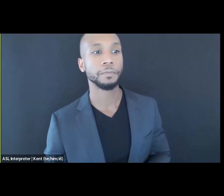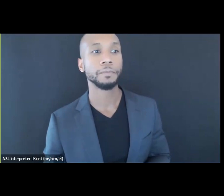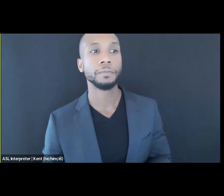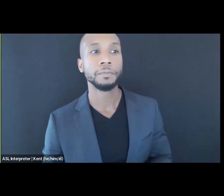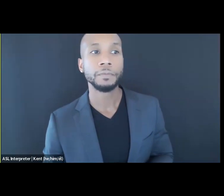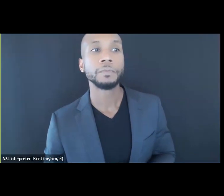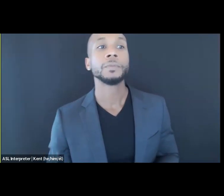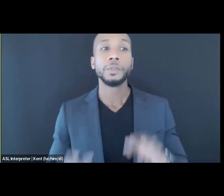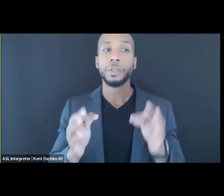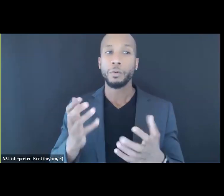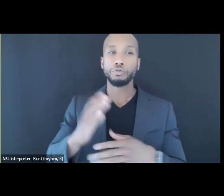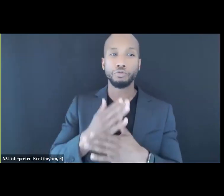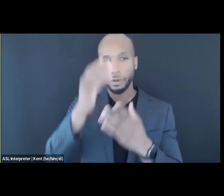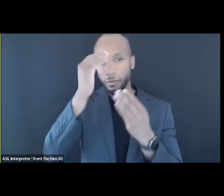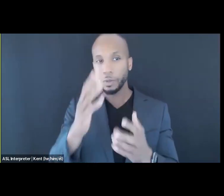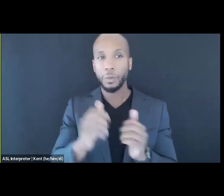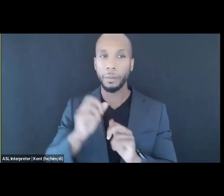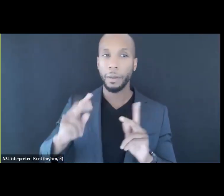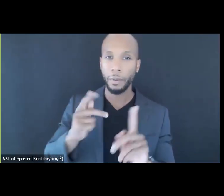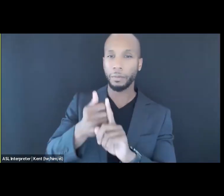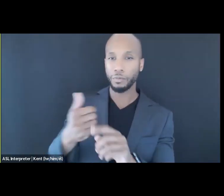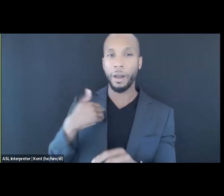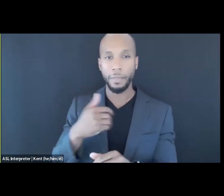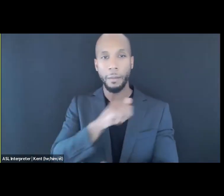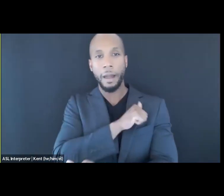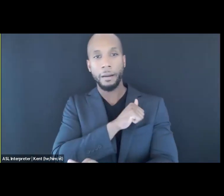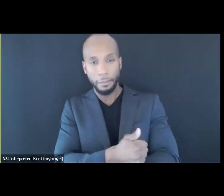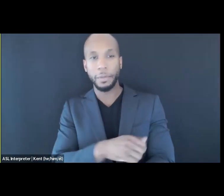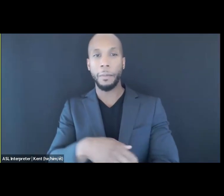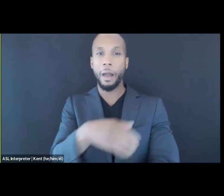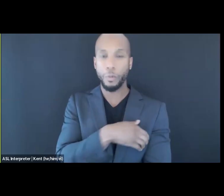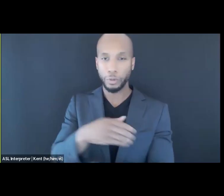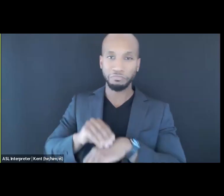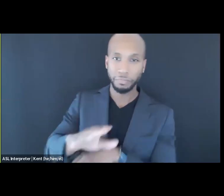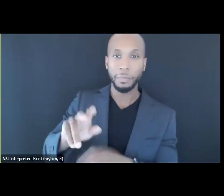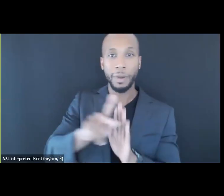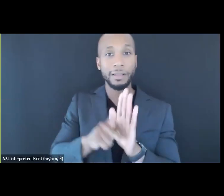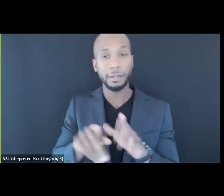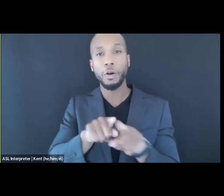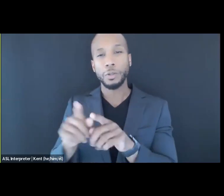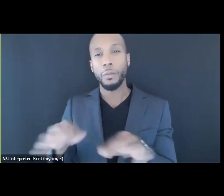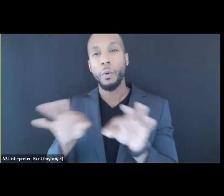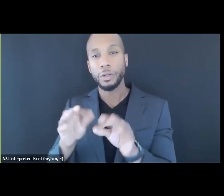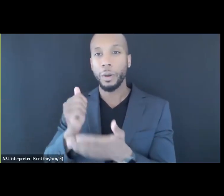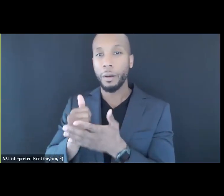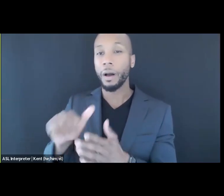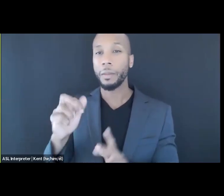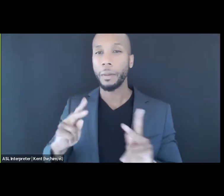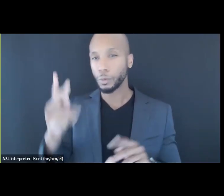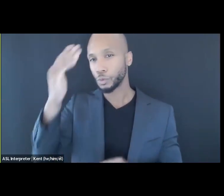You definitely want to share information with people who have the power to make and change policy, but it's also important to help other people know